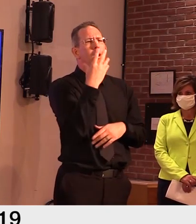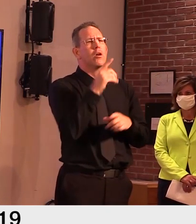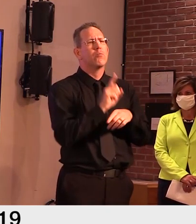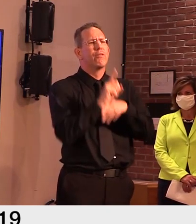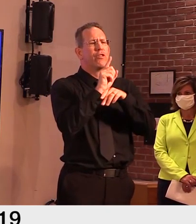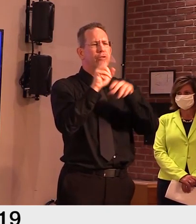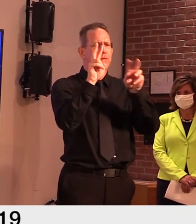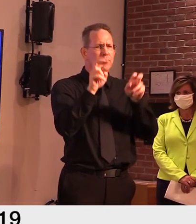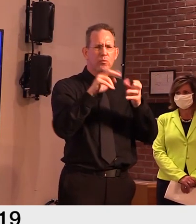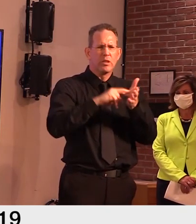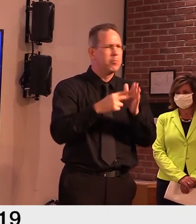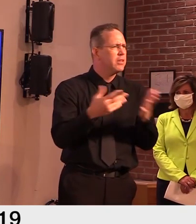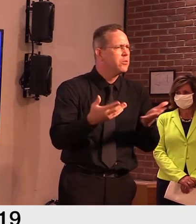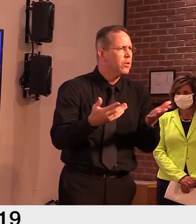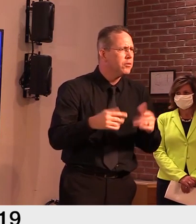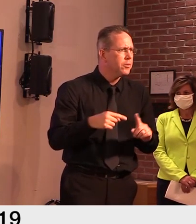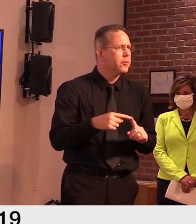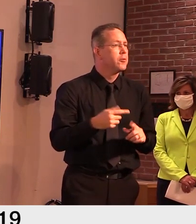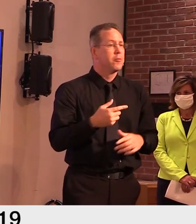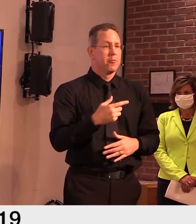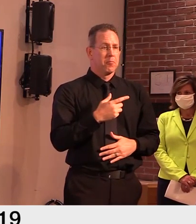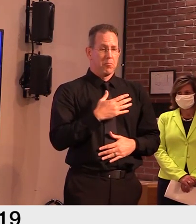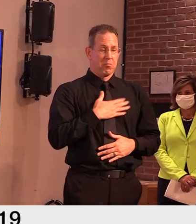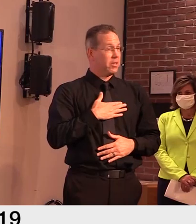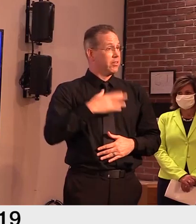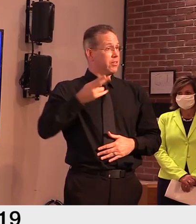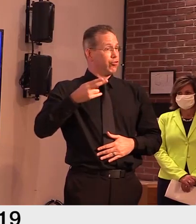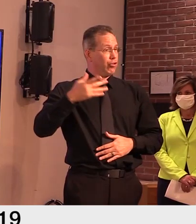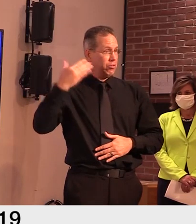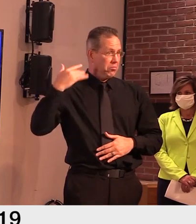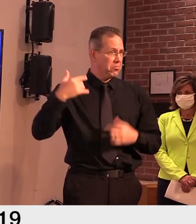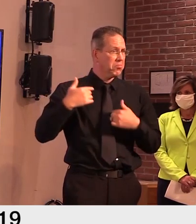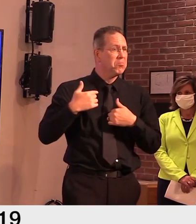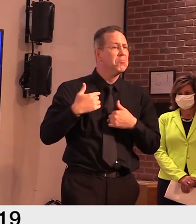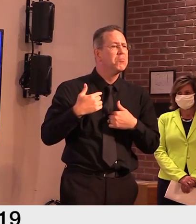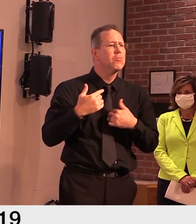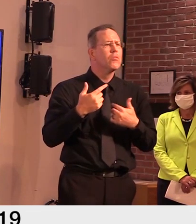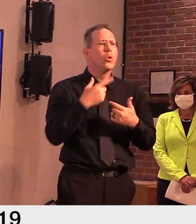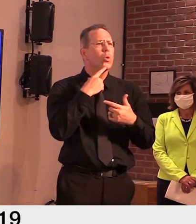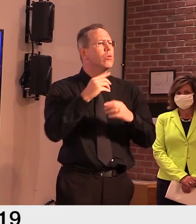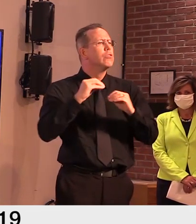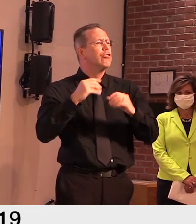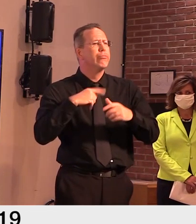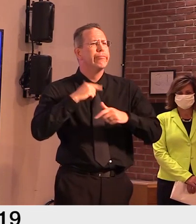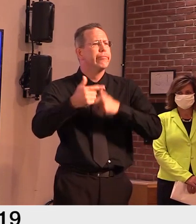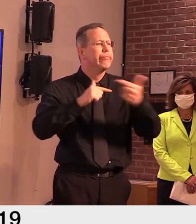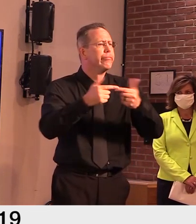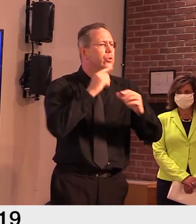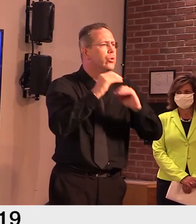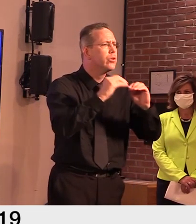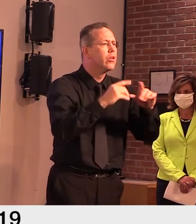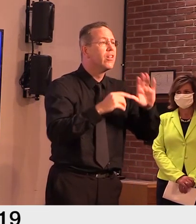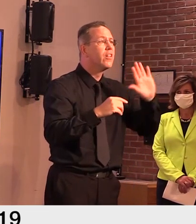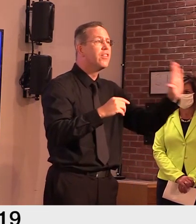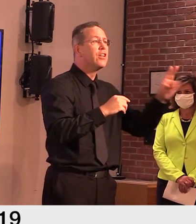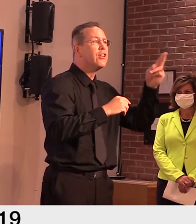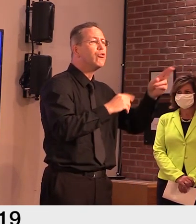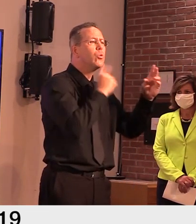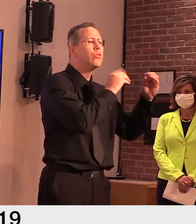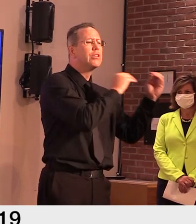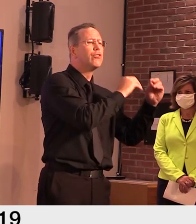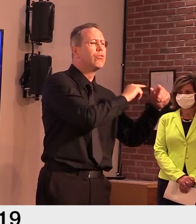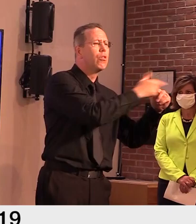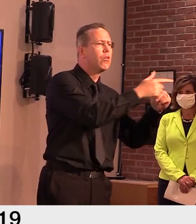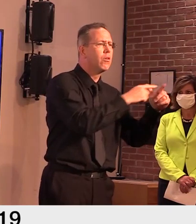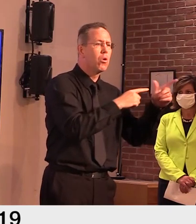it said that white privilege is that your history is part of the core curriculum and that mine is an